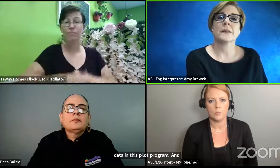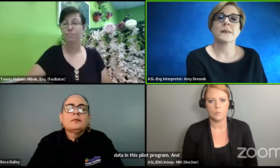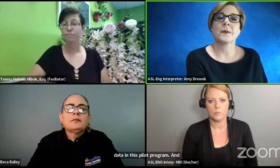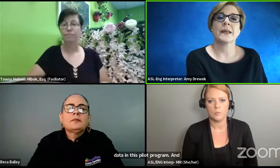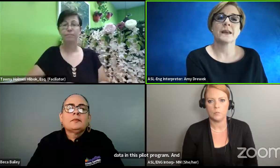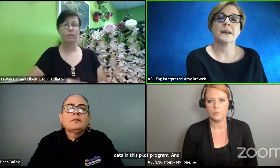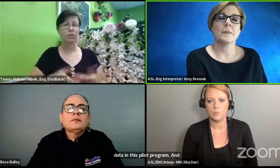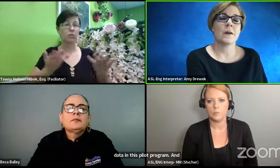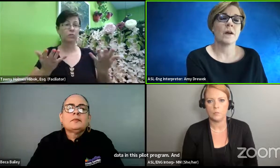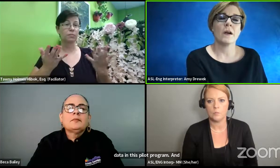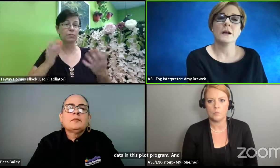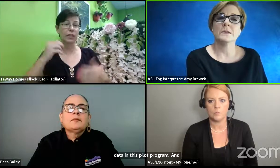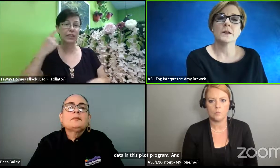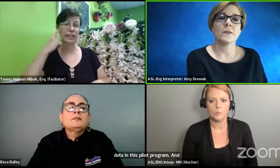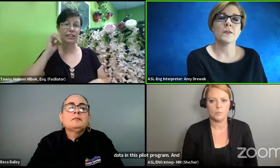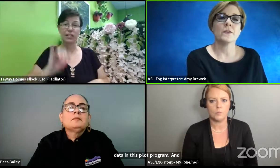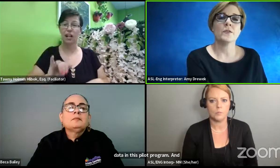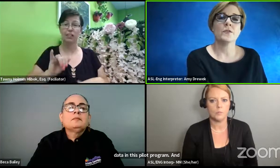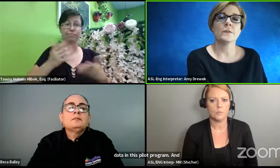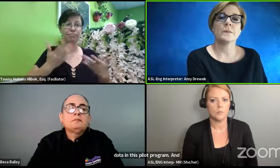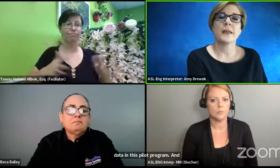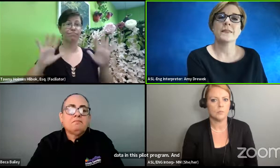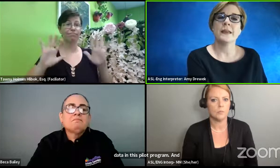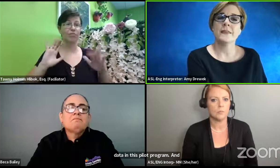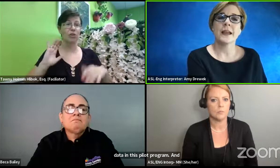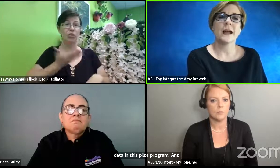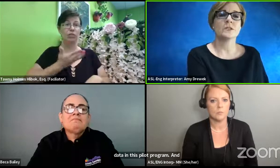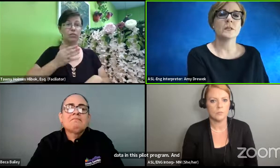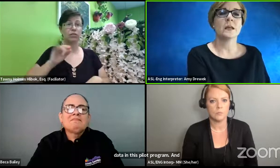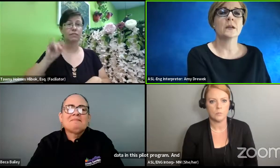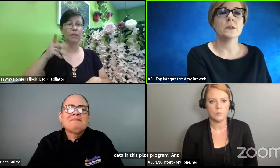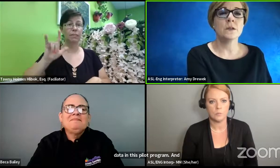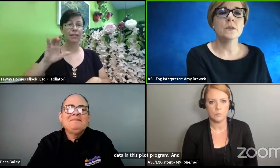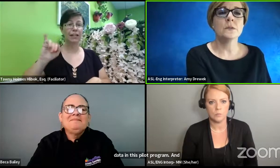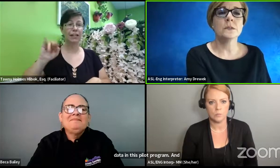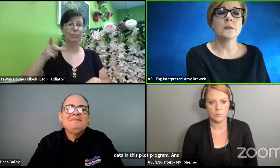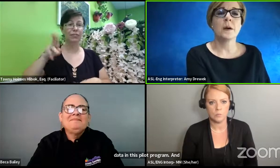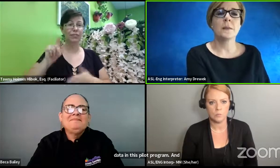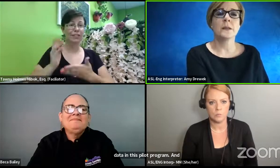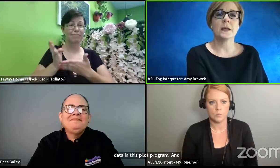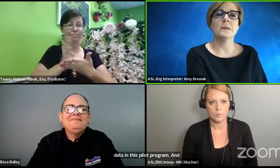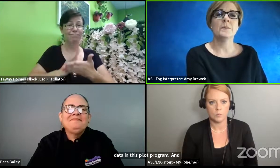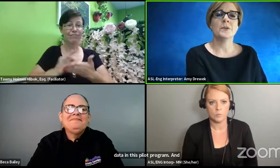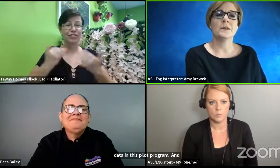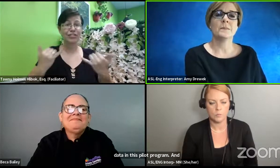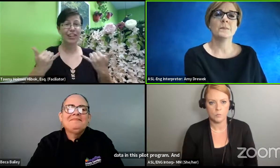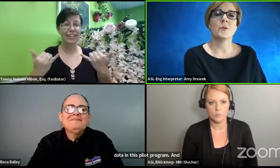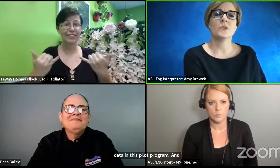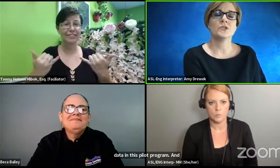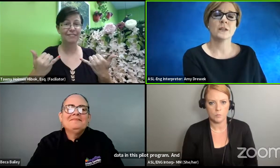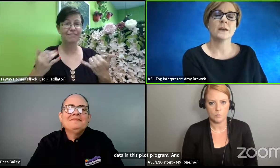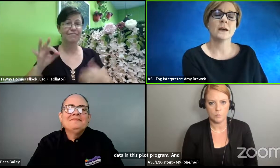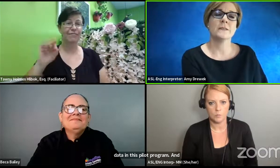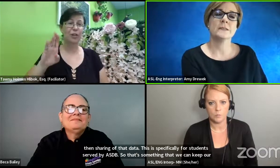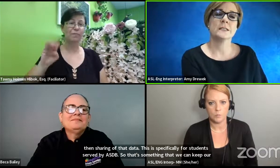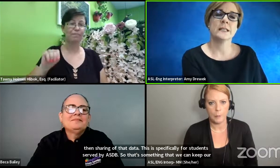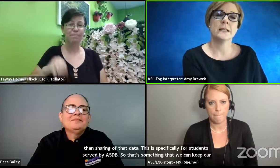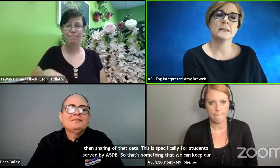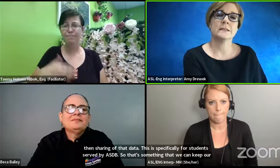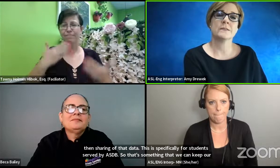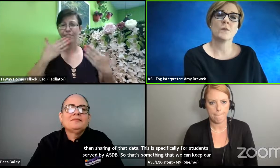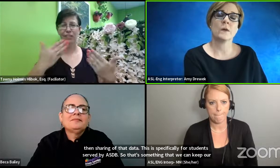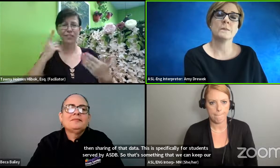So that's something that we can keep our eyes on for the future. I think that actually concludes the public input portion